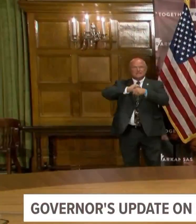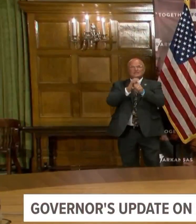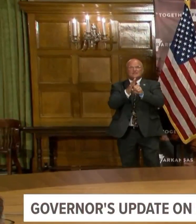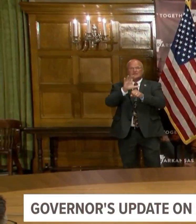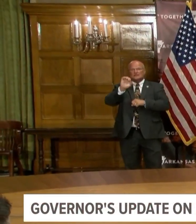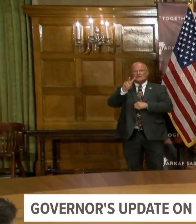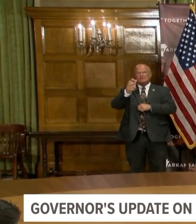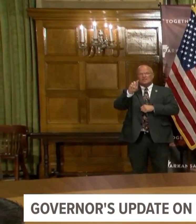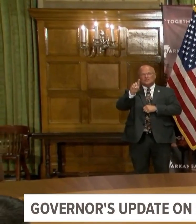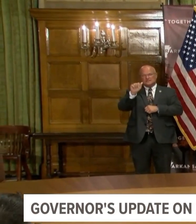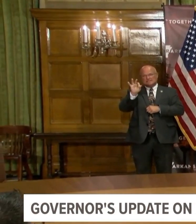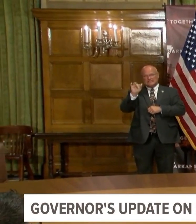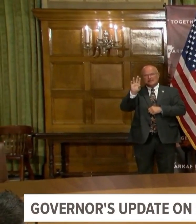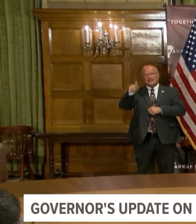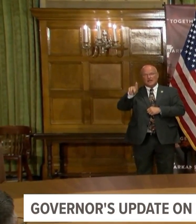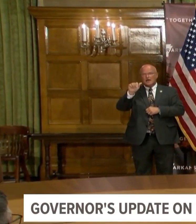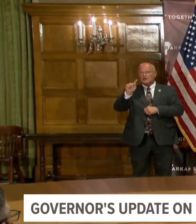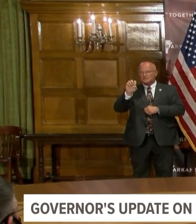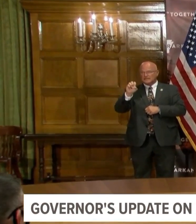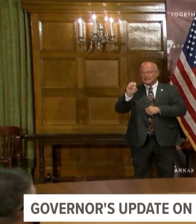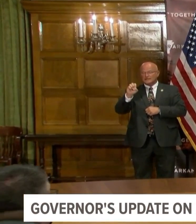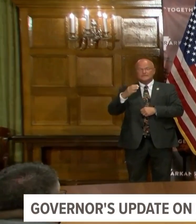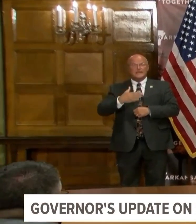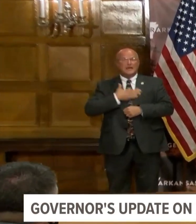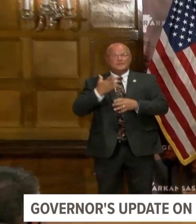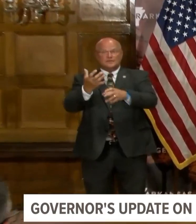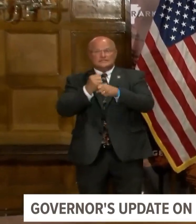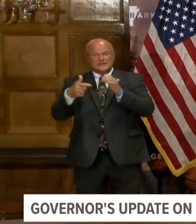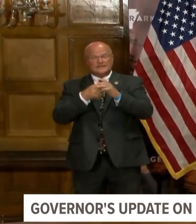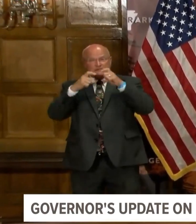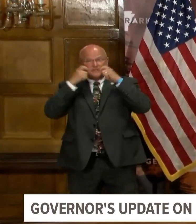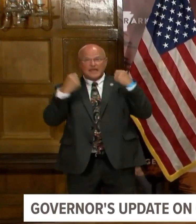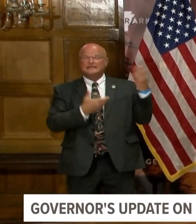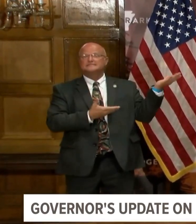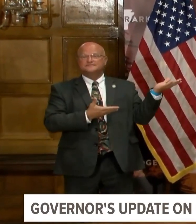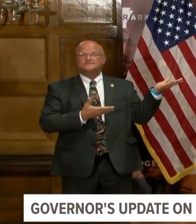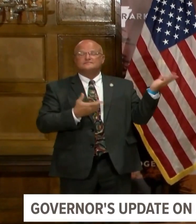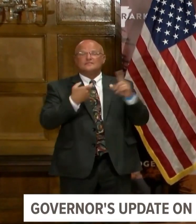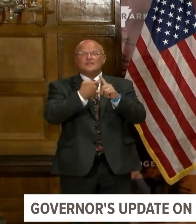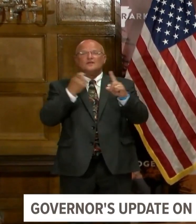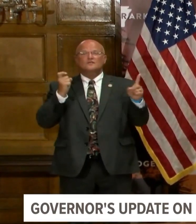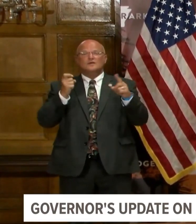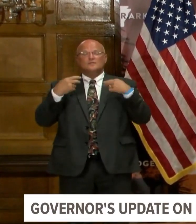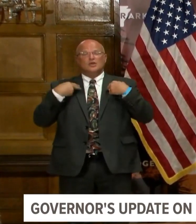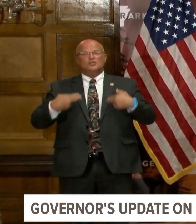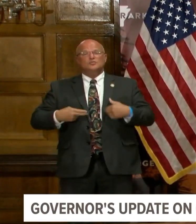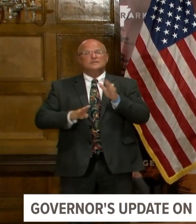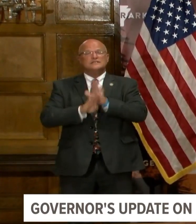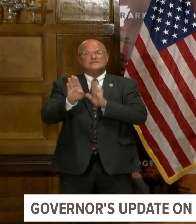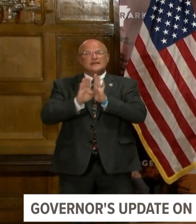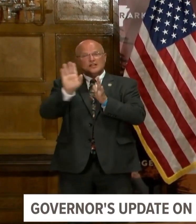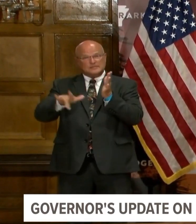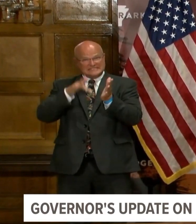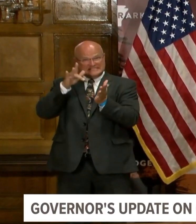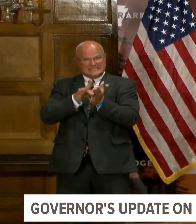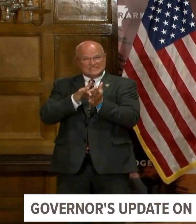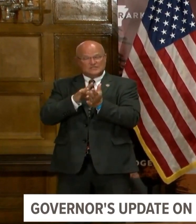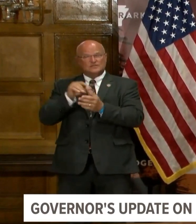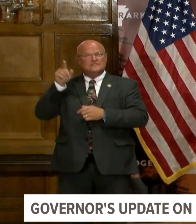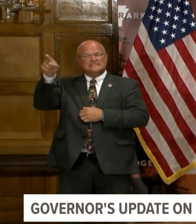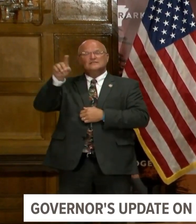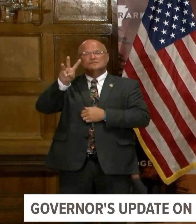COVID-19 update, and I was delighted to receive this mask from the Human Development Center in